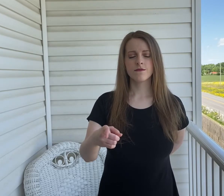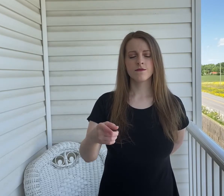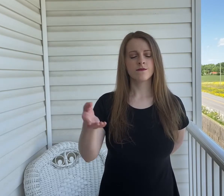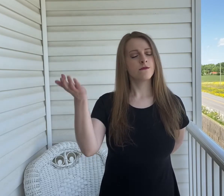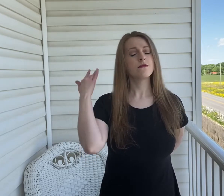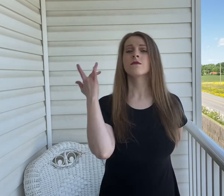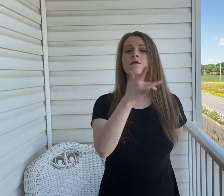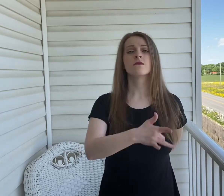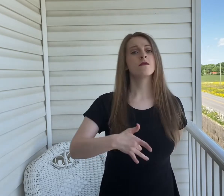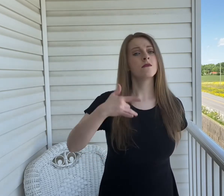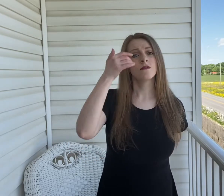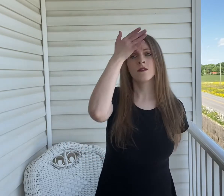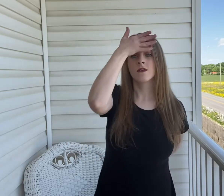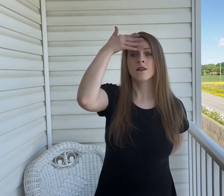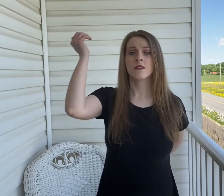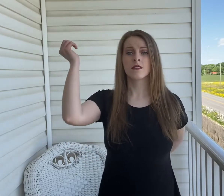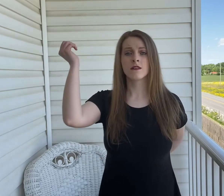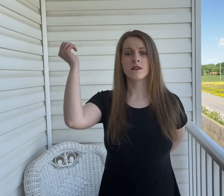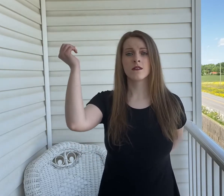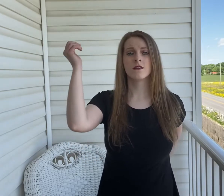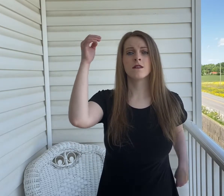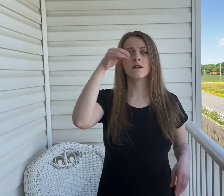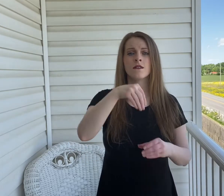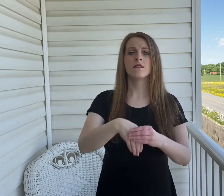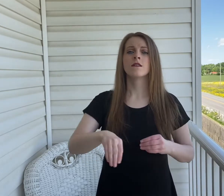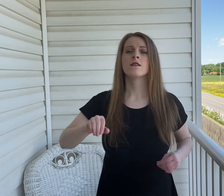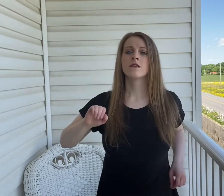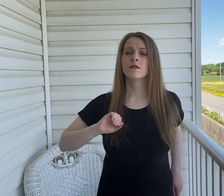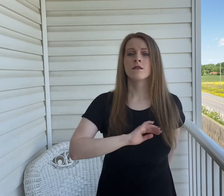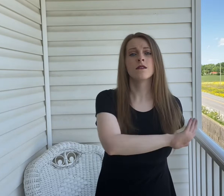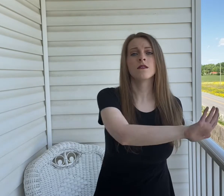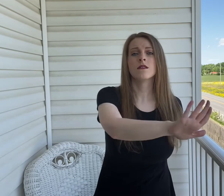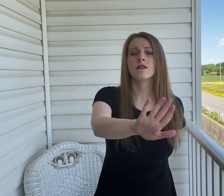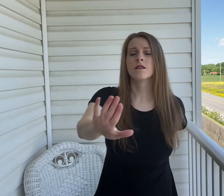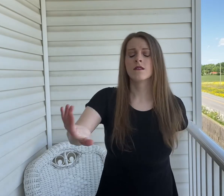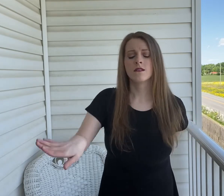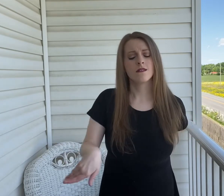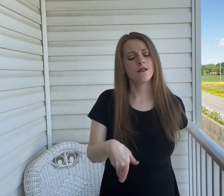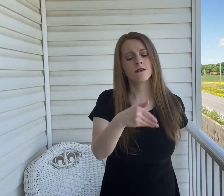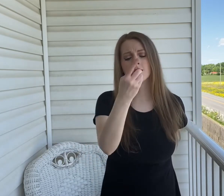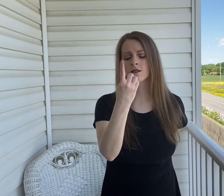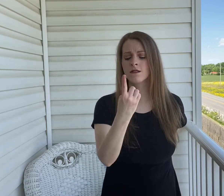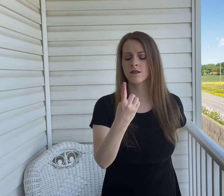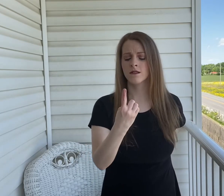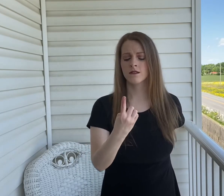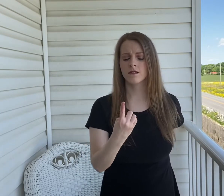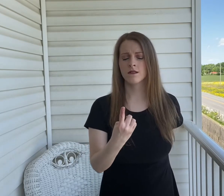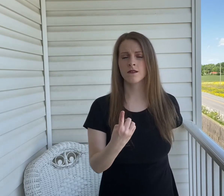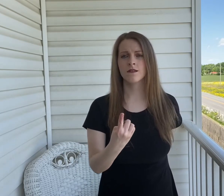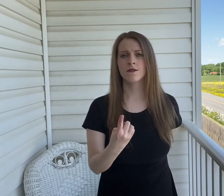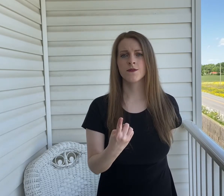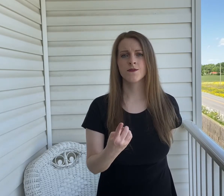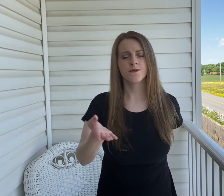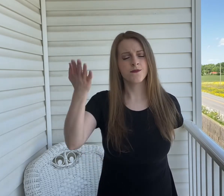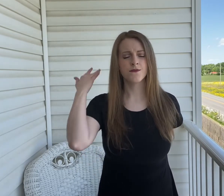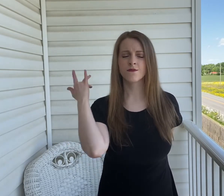Have you ever felt forgotten in the middle of nowhere? Have you ever